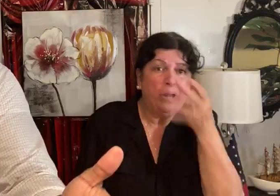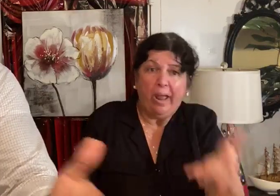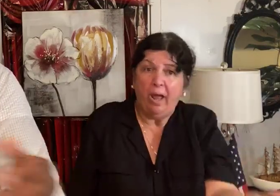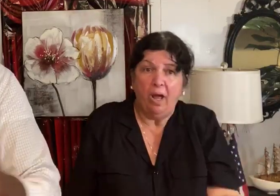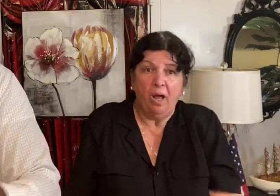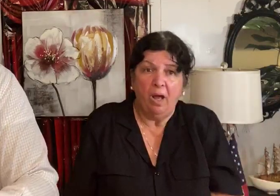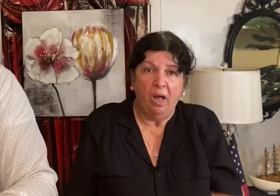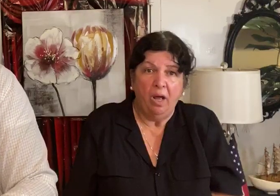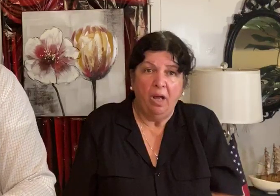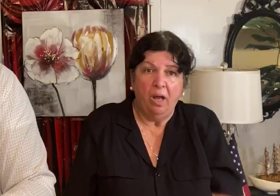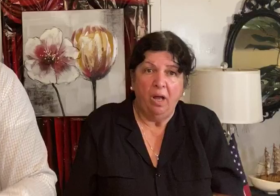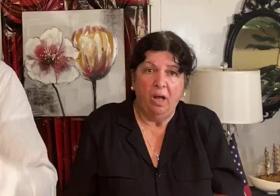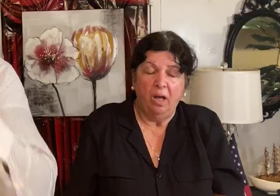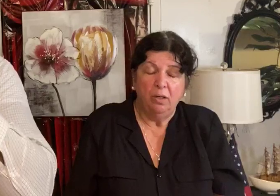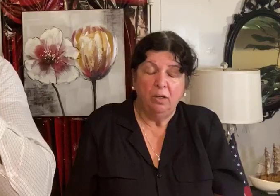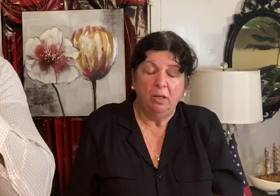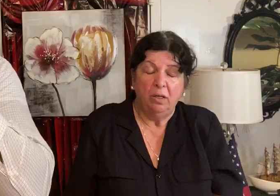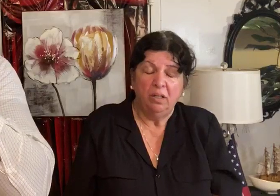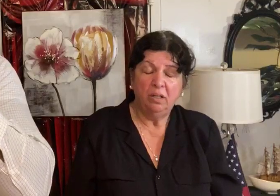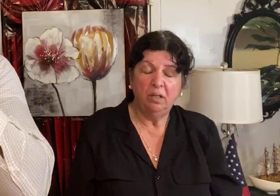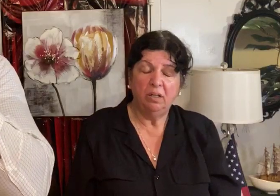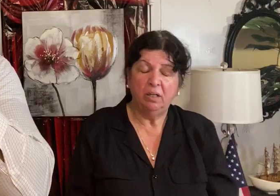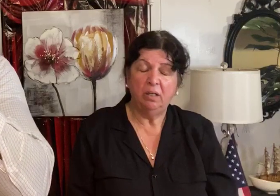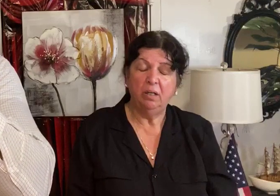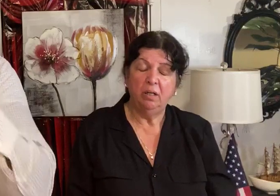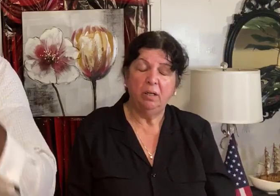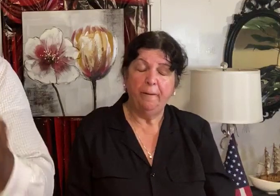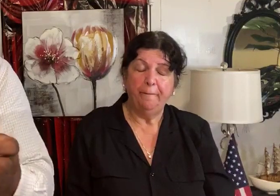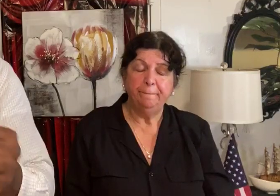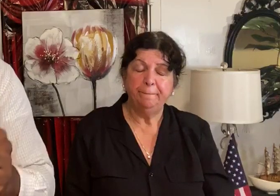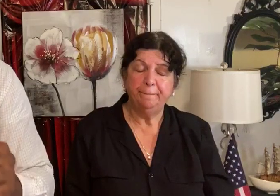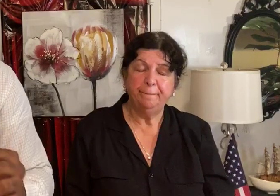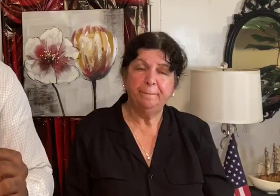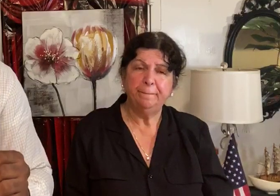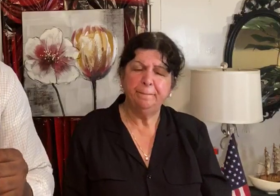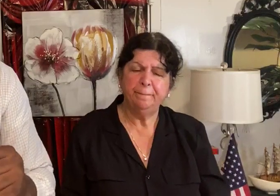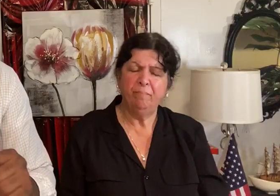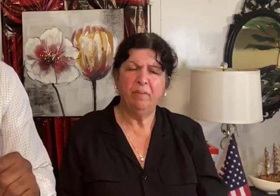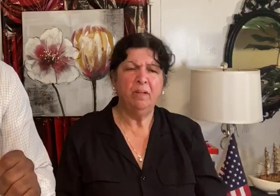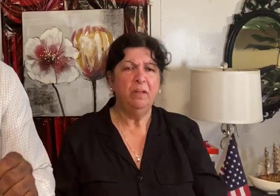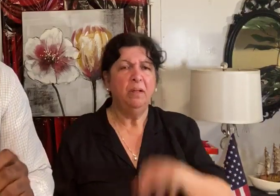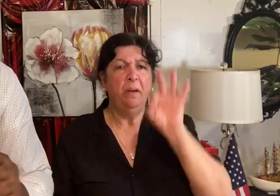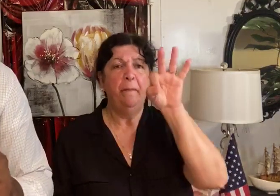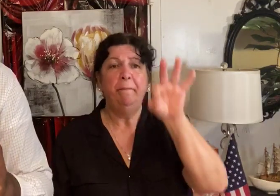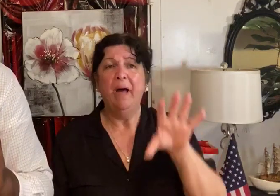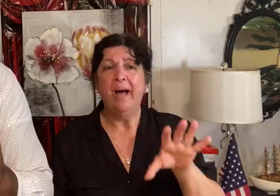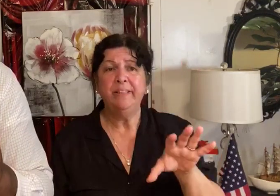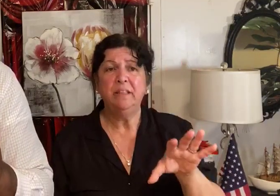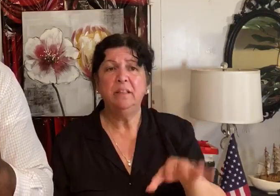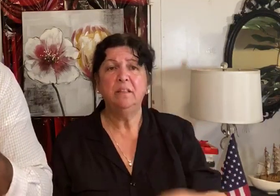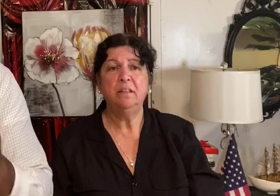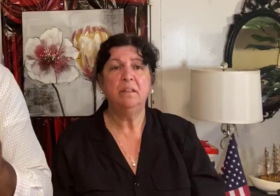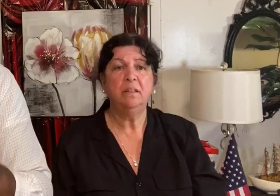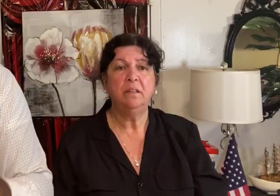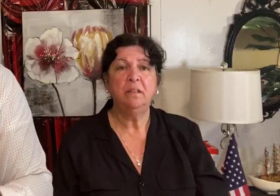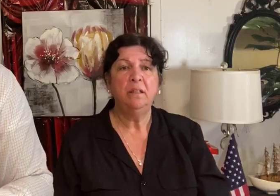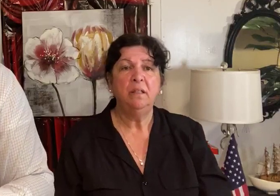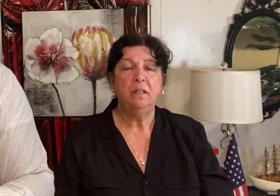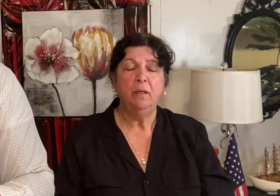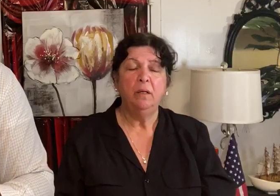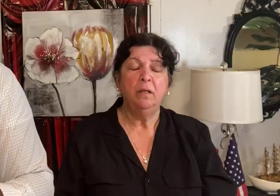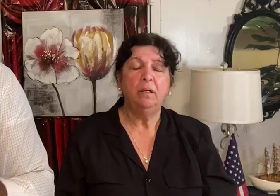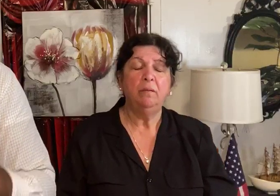what we're supposed to give to it. Amen? And the pastor is not to be